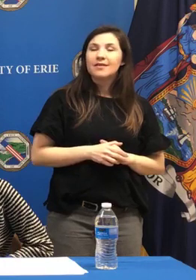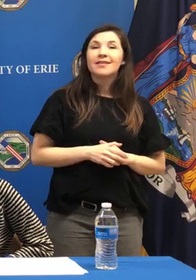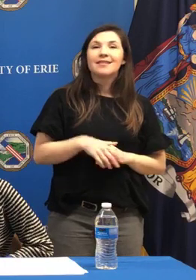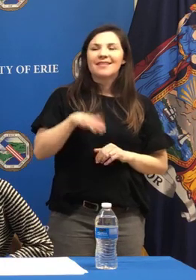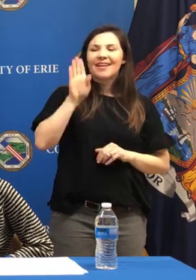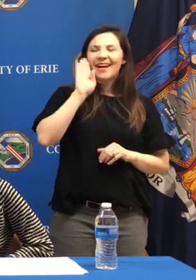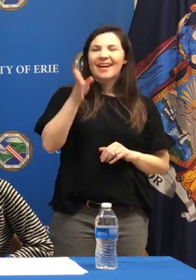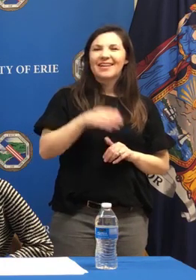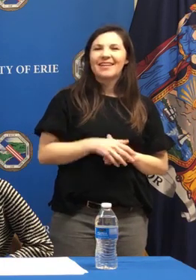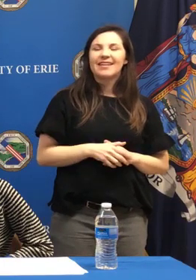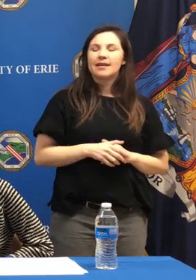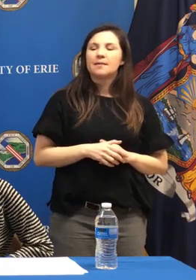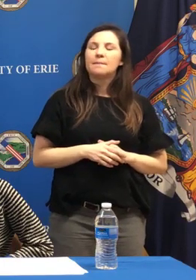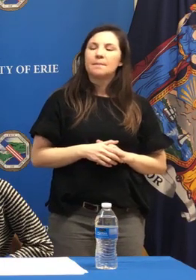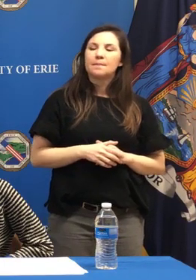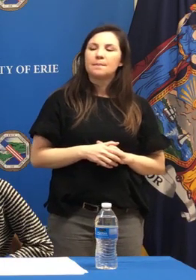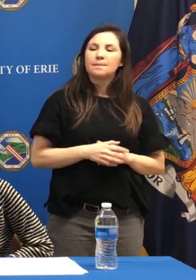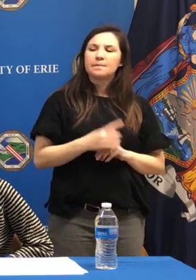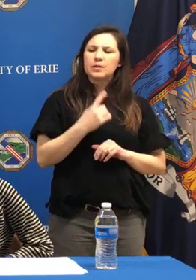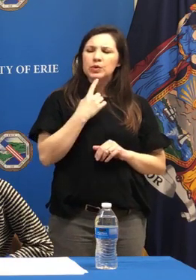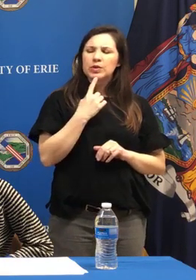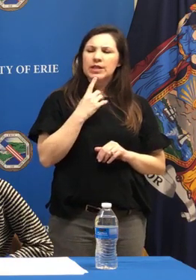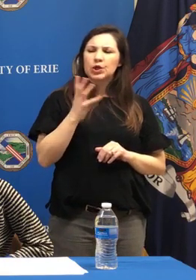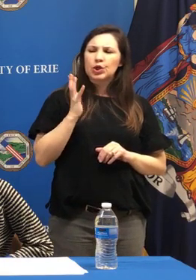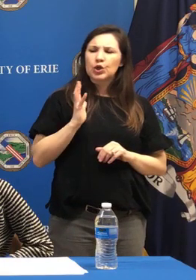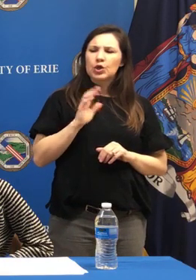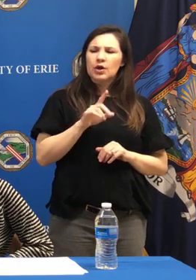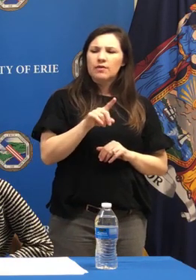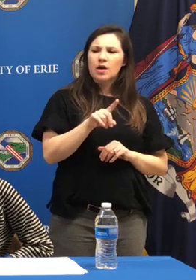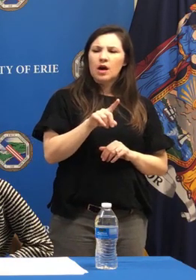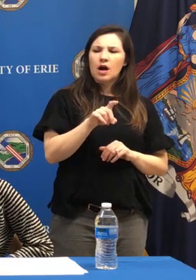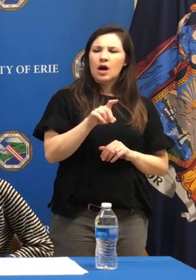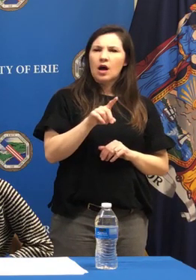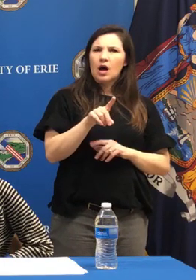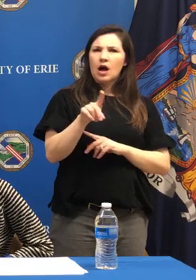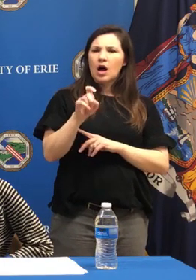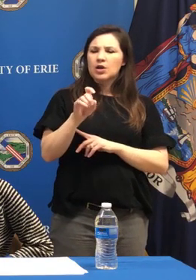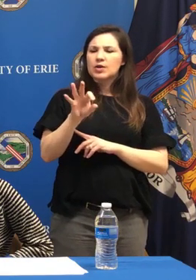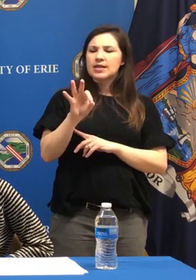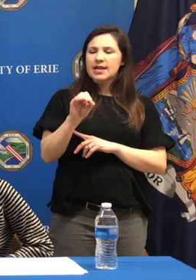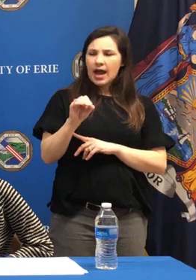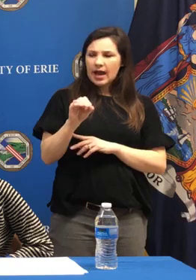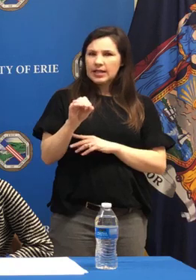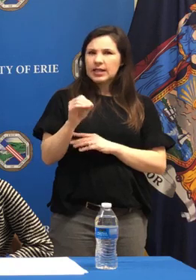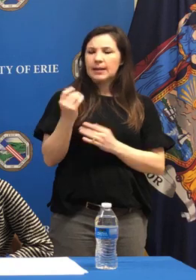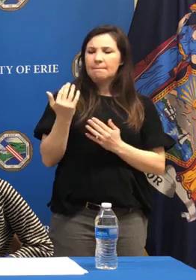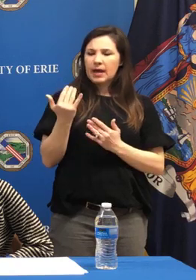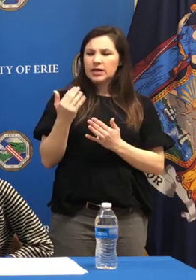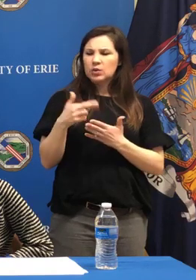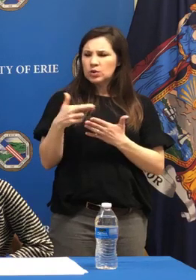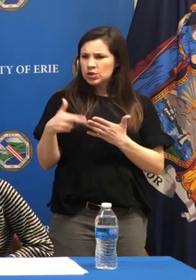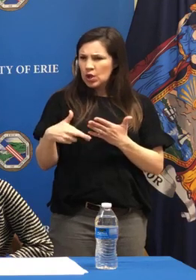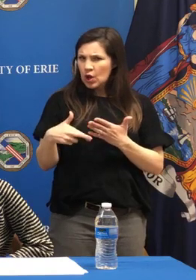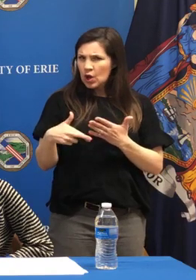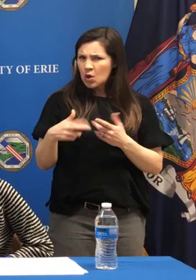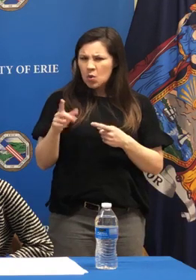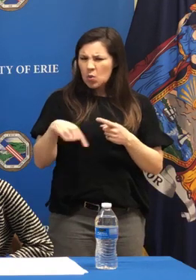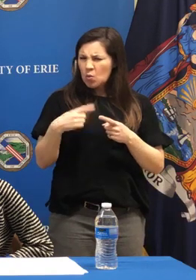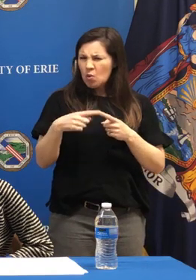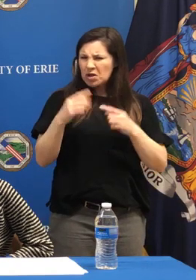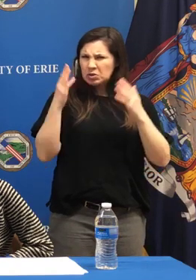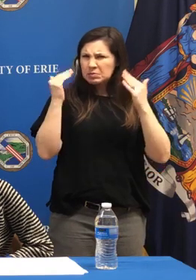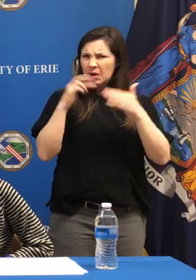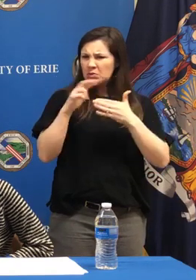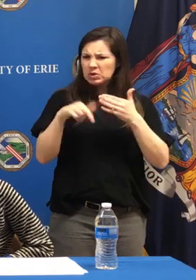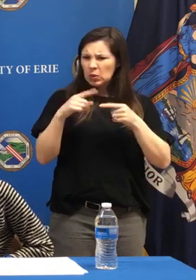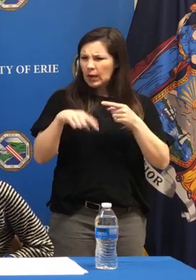Hi. You guys said earlier you have 190 pending results or tests. When do you guys expect those results